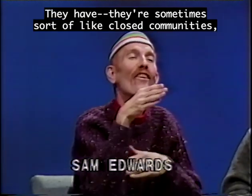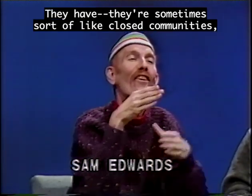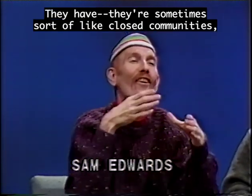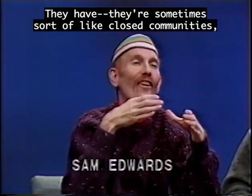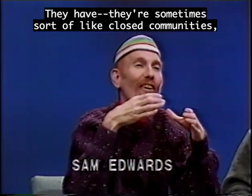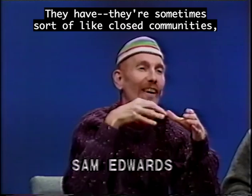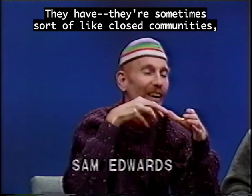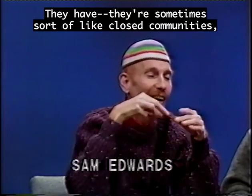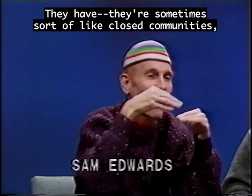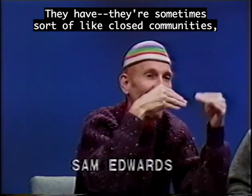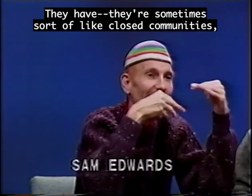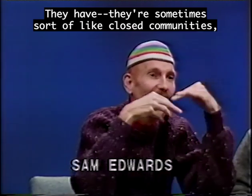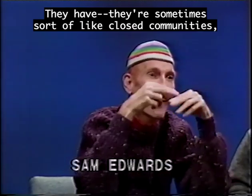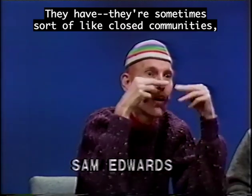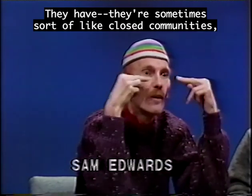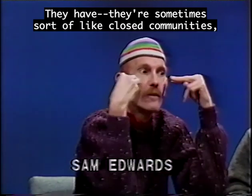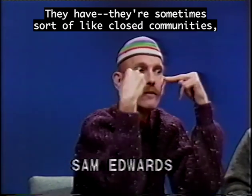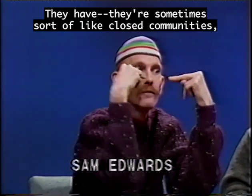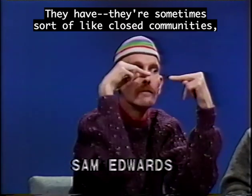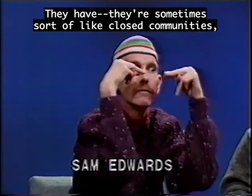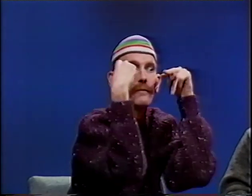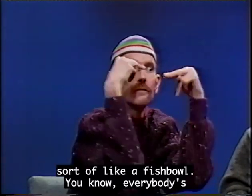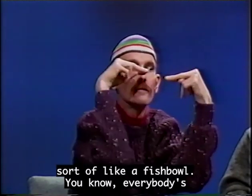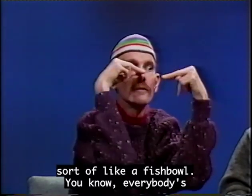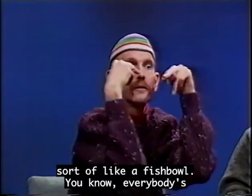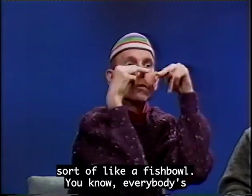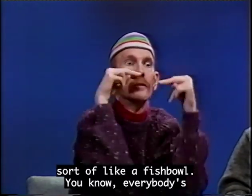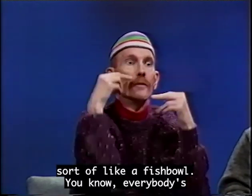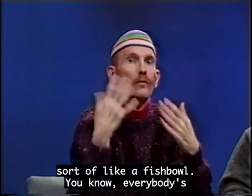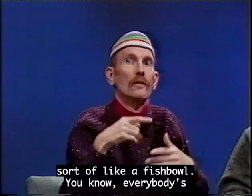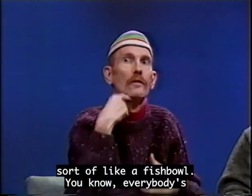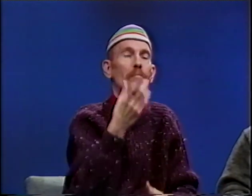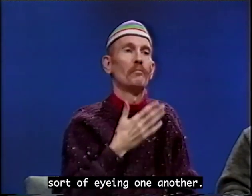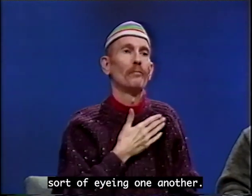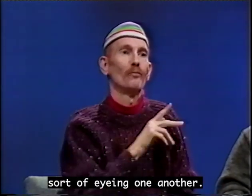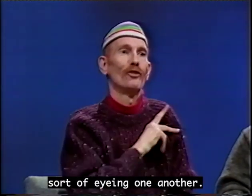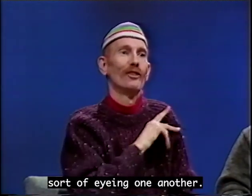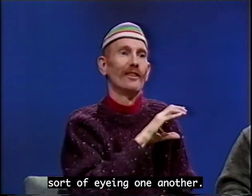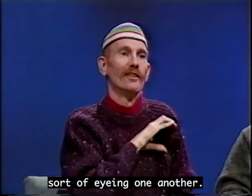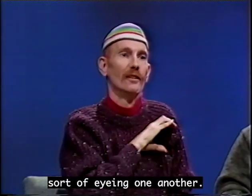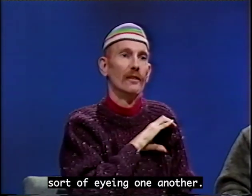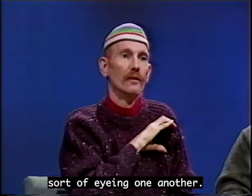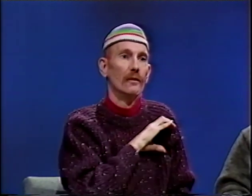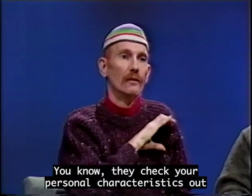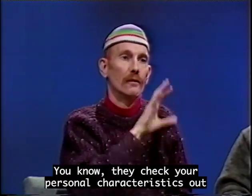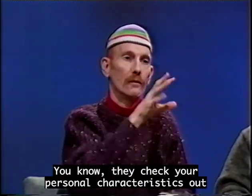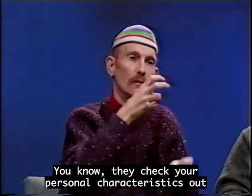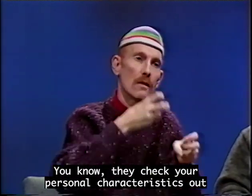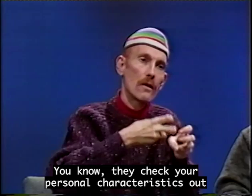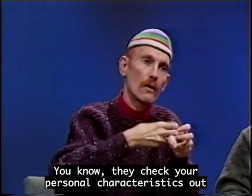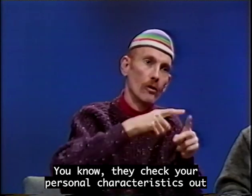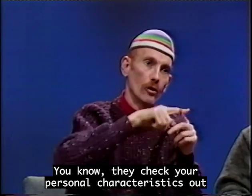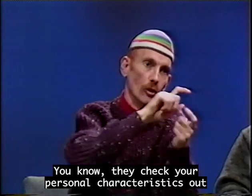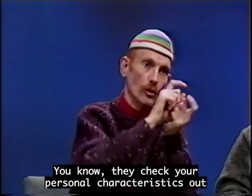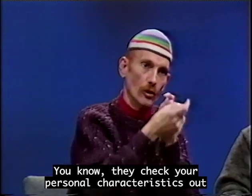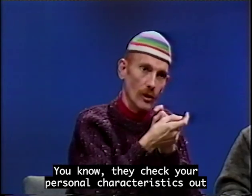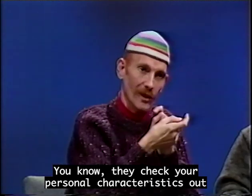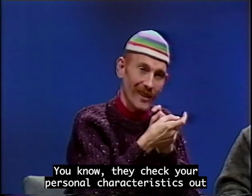there's sometimes sort of like closed communities, sort of like a fishbowl, you know, everybody's sort of eyeing one another. You know, they check your personal characteristics out